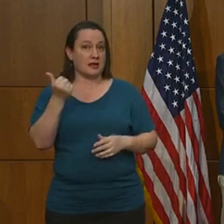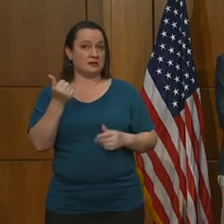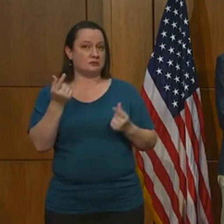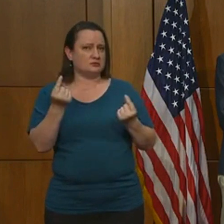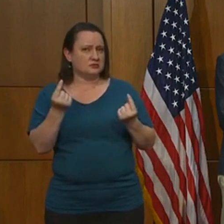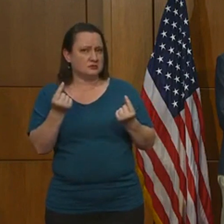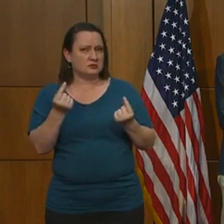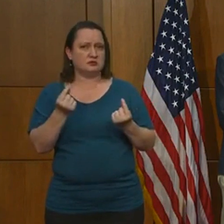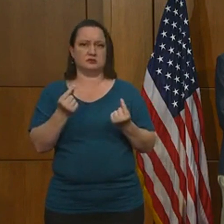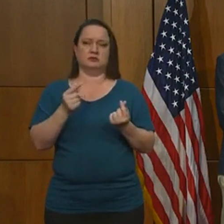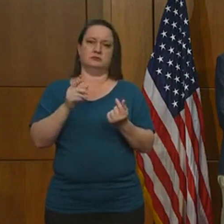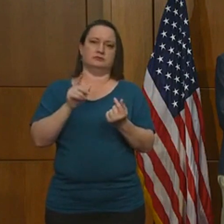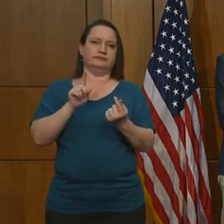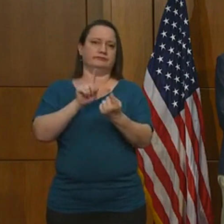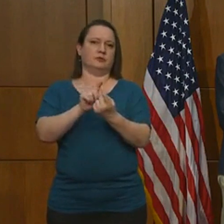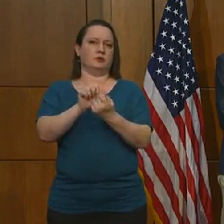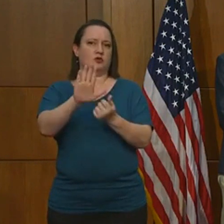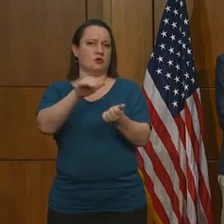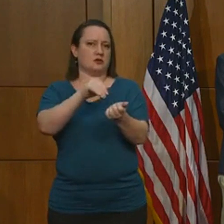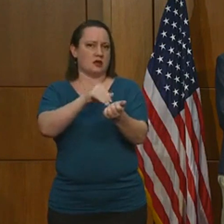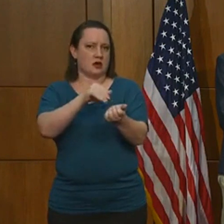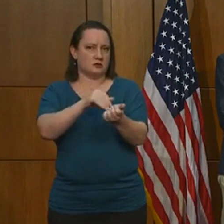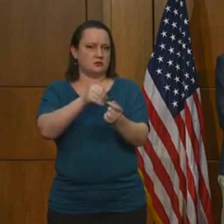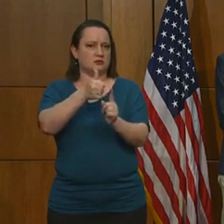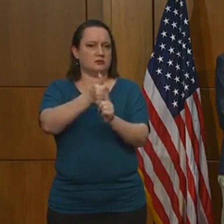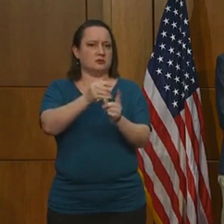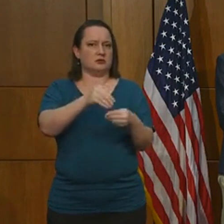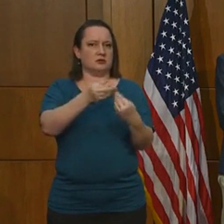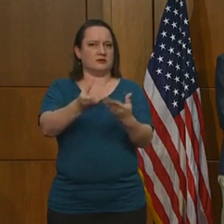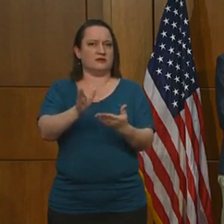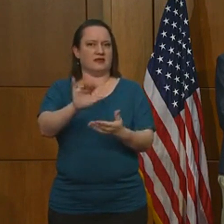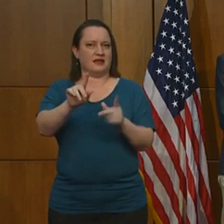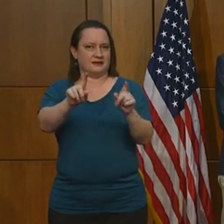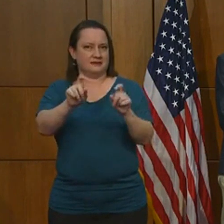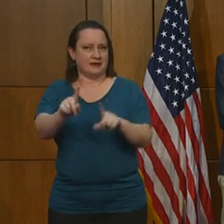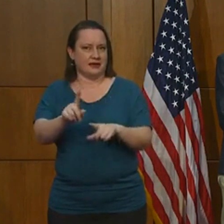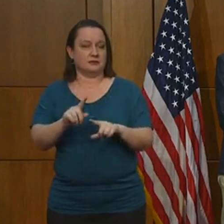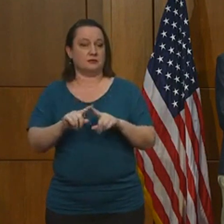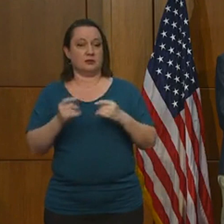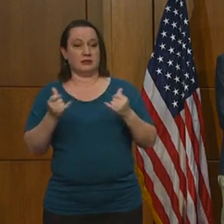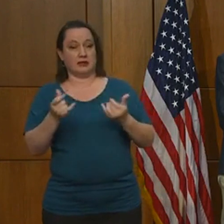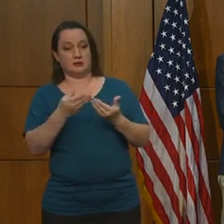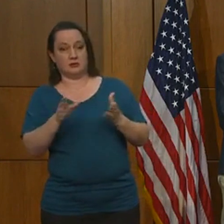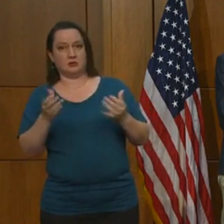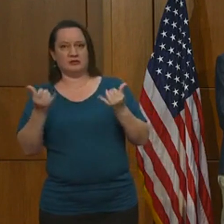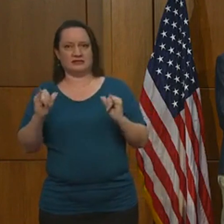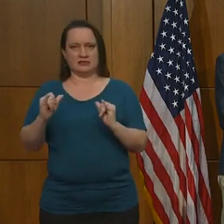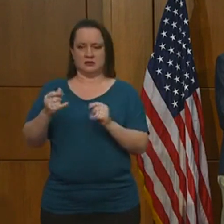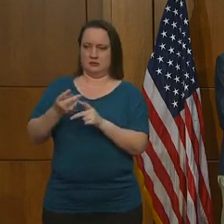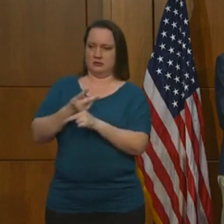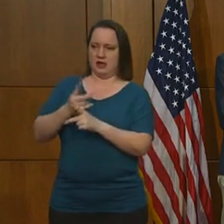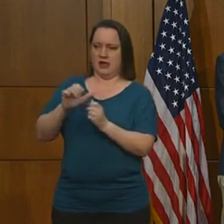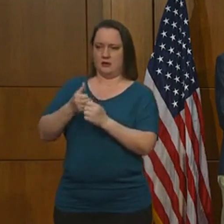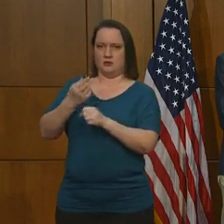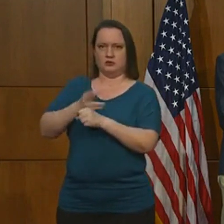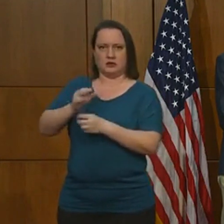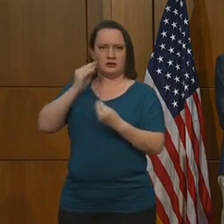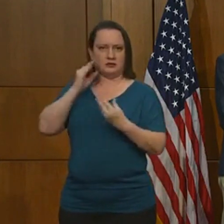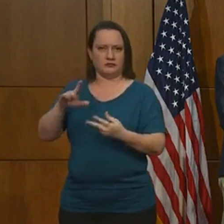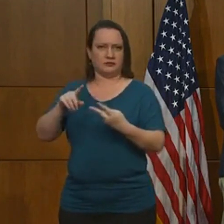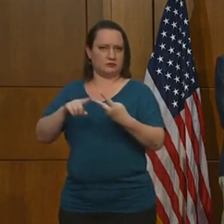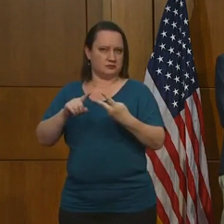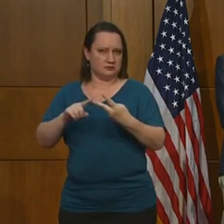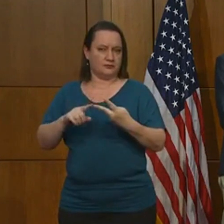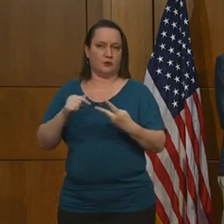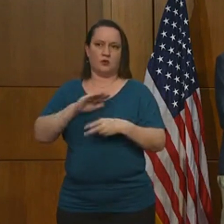individual healthcare provider who's provided that test to you. But I think, Mel, in general, we're still learning about the role of antibody testing, and I think we're all